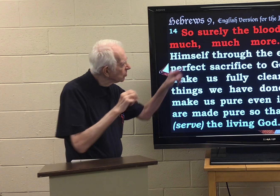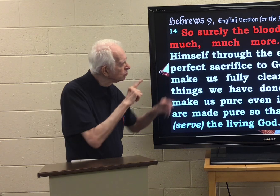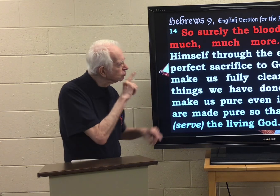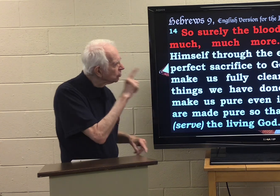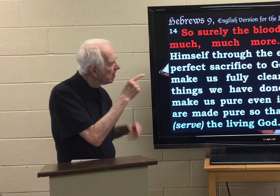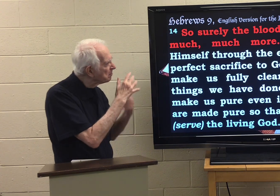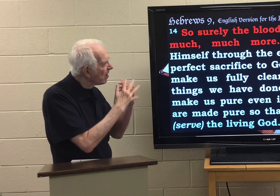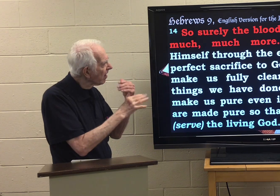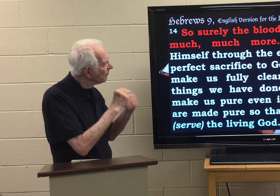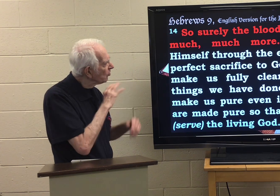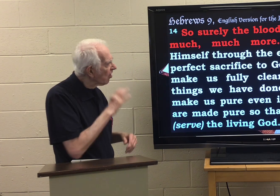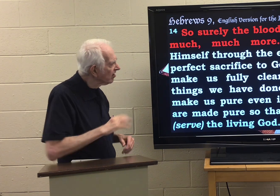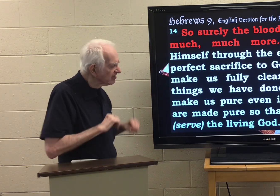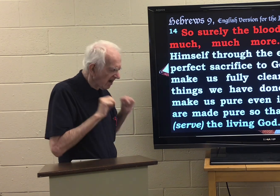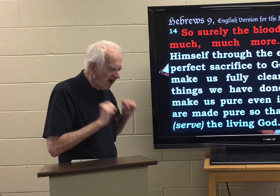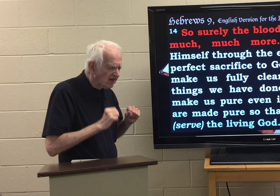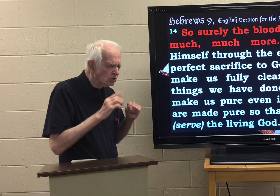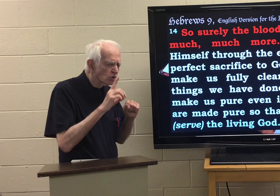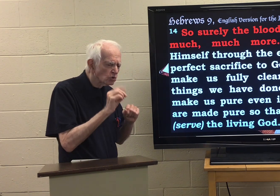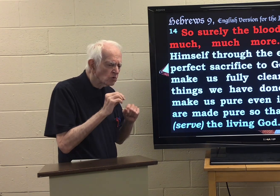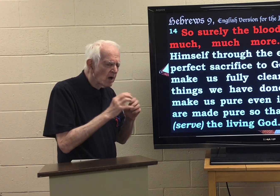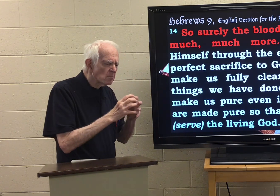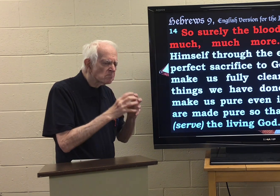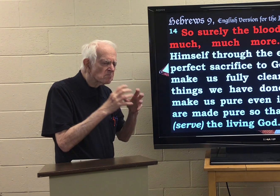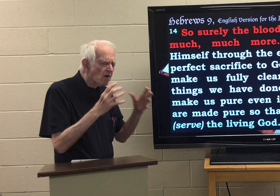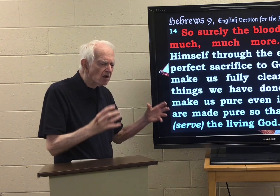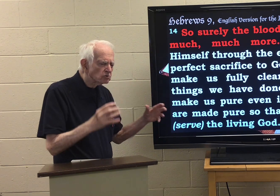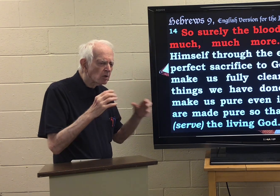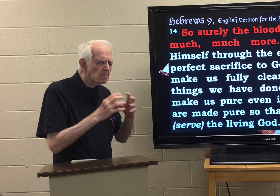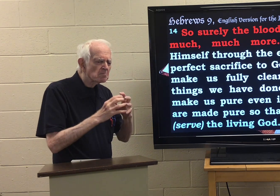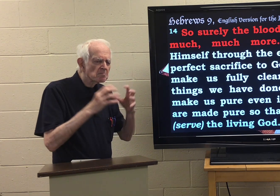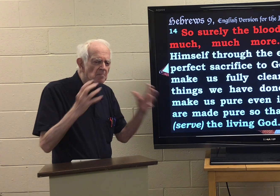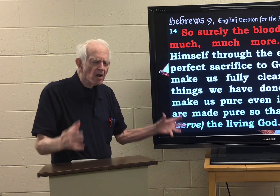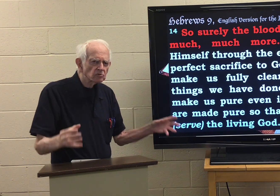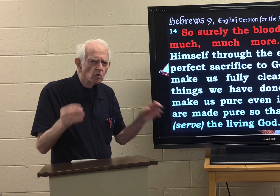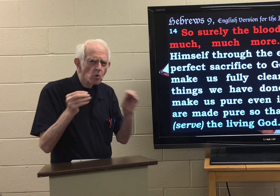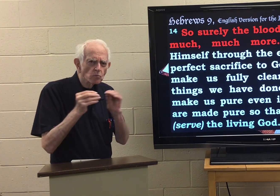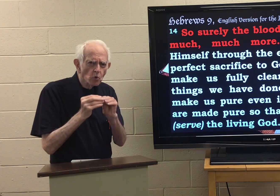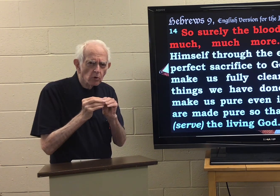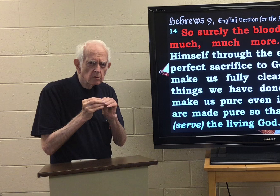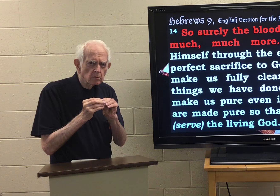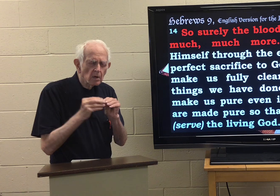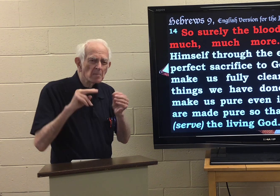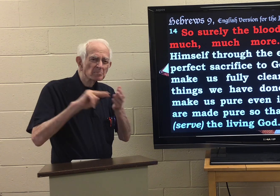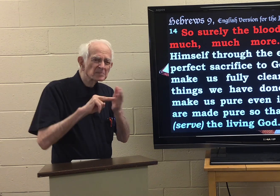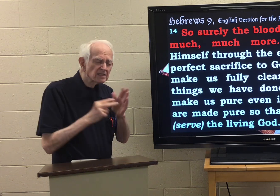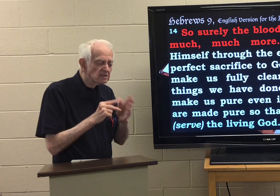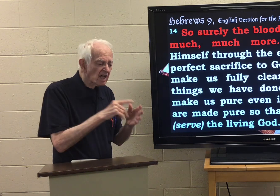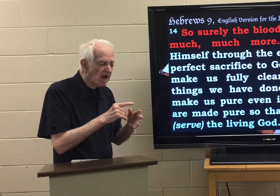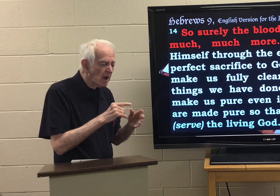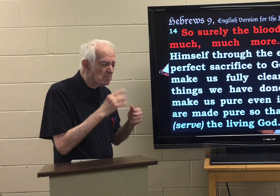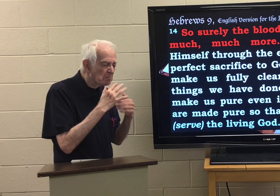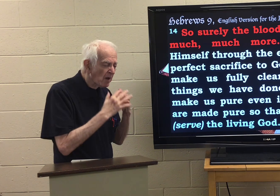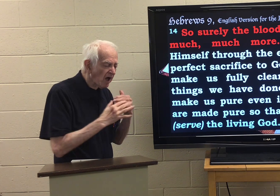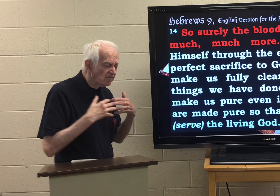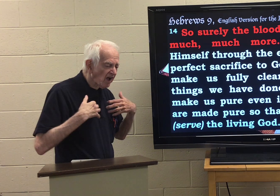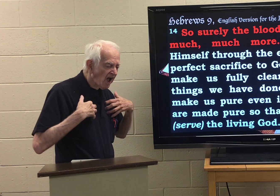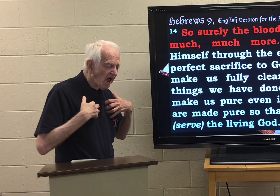So surely, the blood of Christ can do much, much more. Meaning, the blood